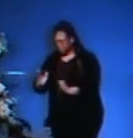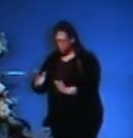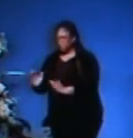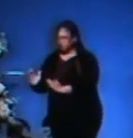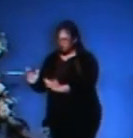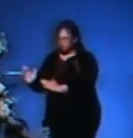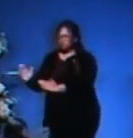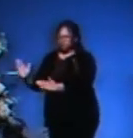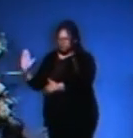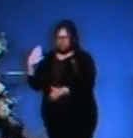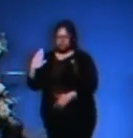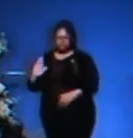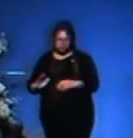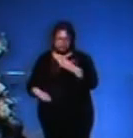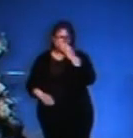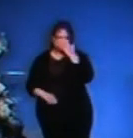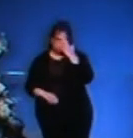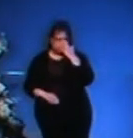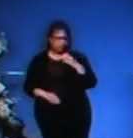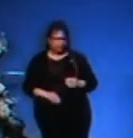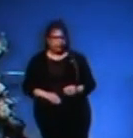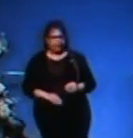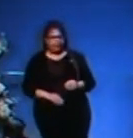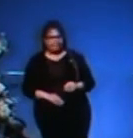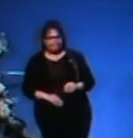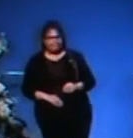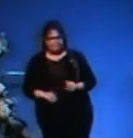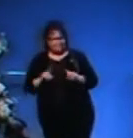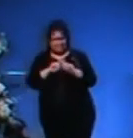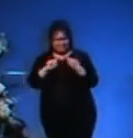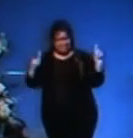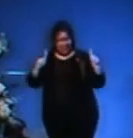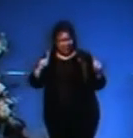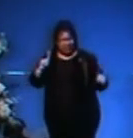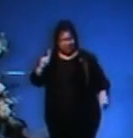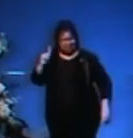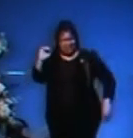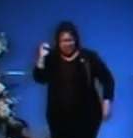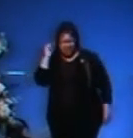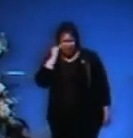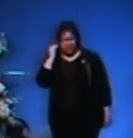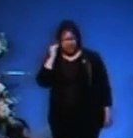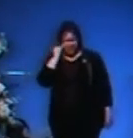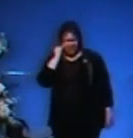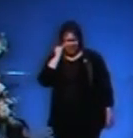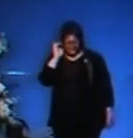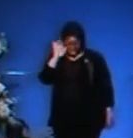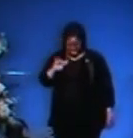prepared. But if